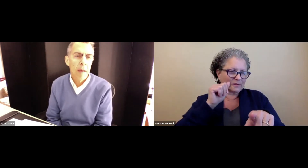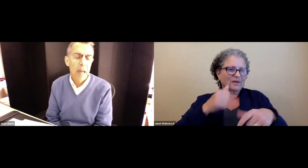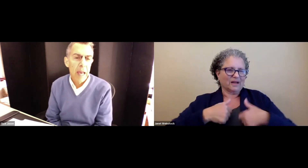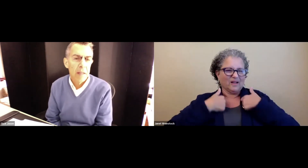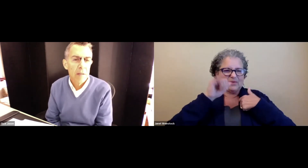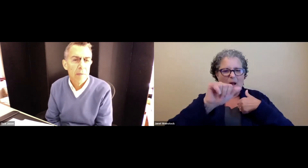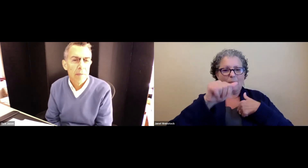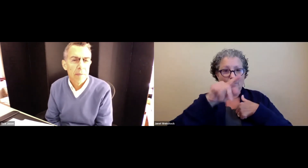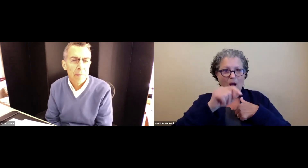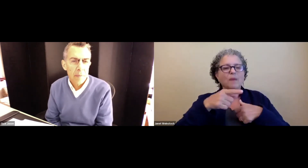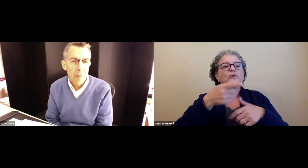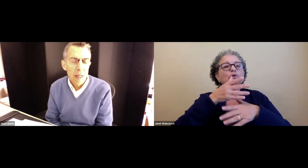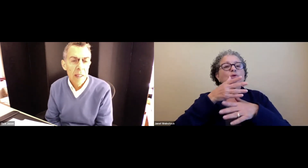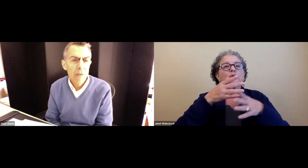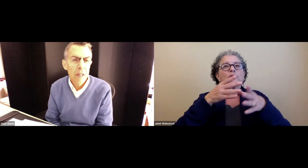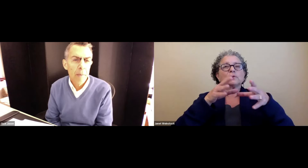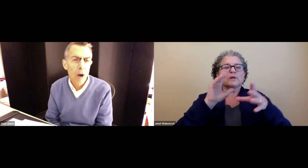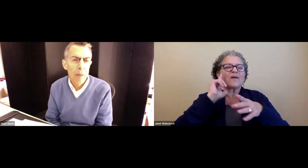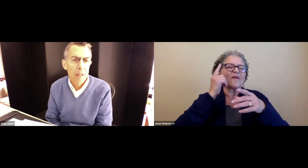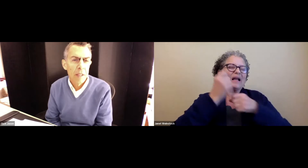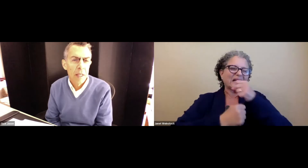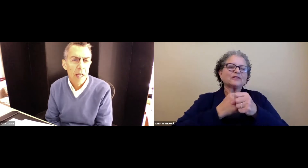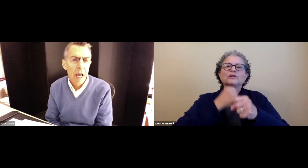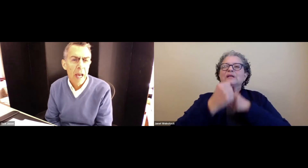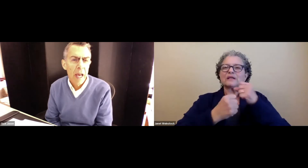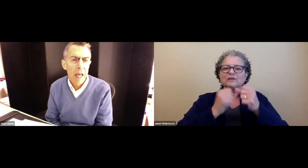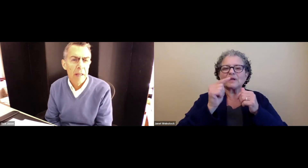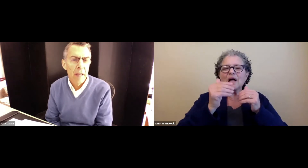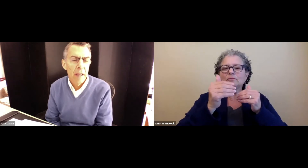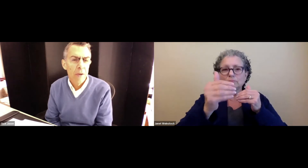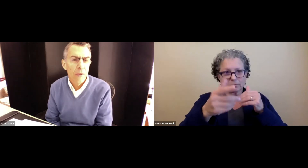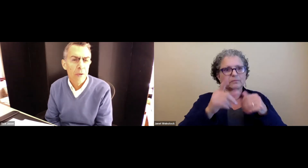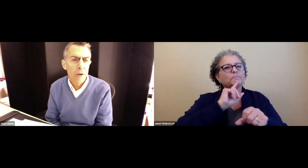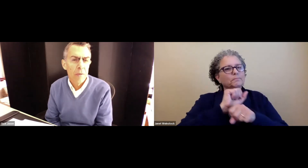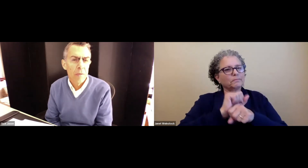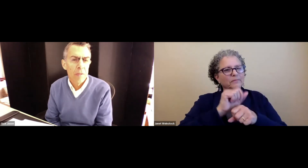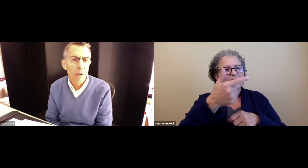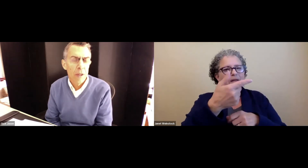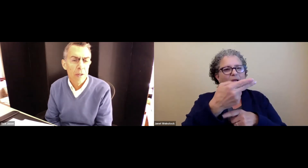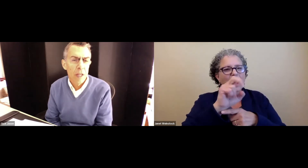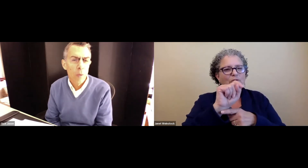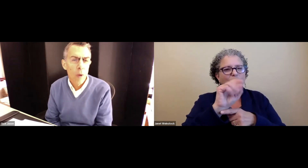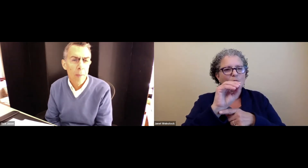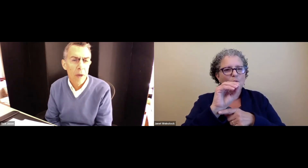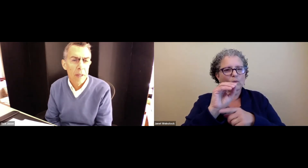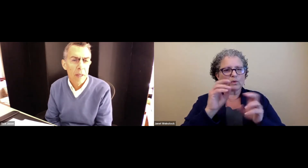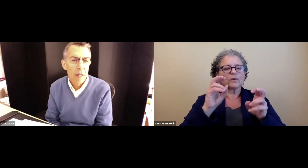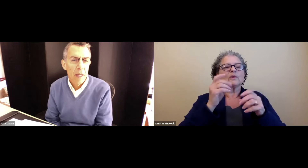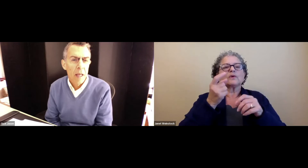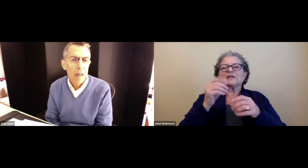aunt lived in that apartment. And they lived there for several years. And at one point, it